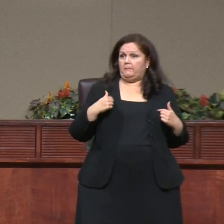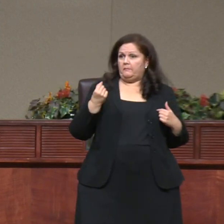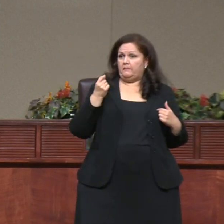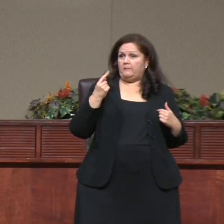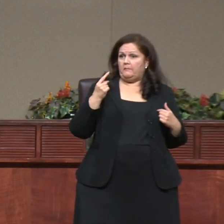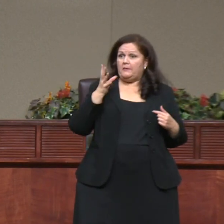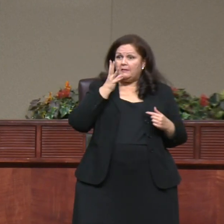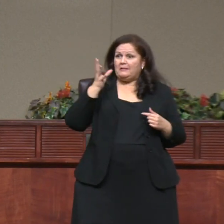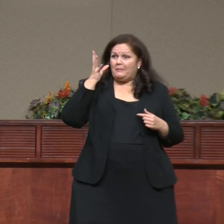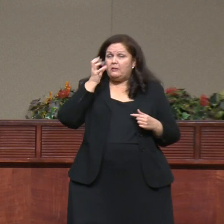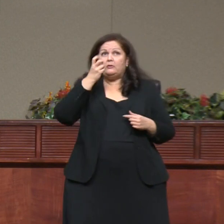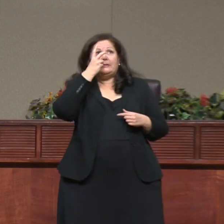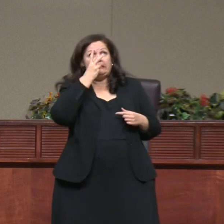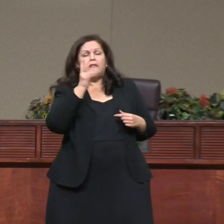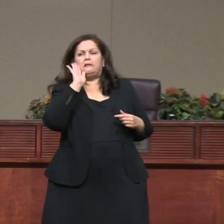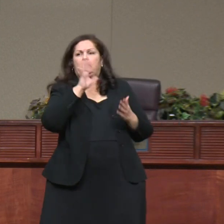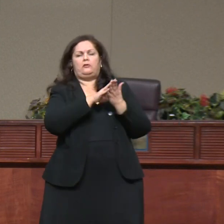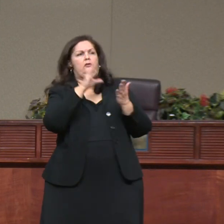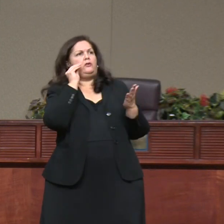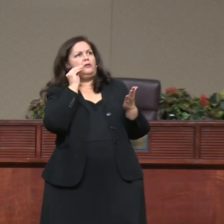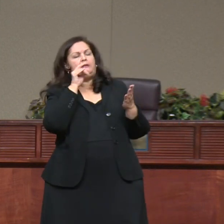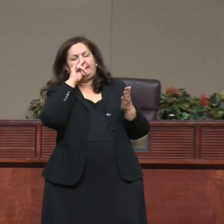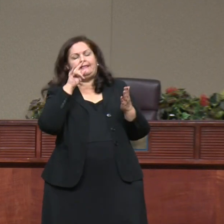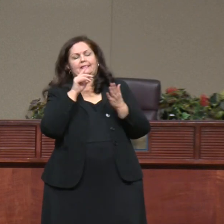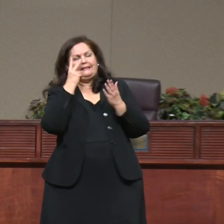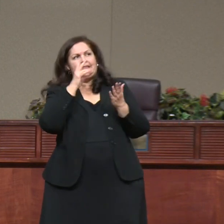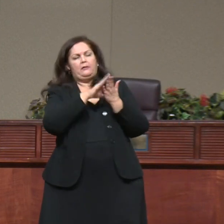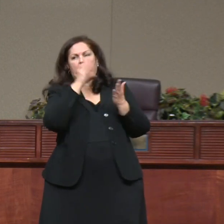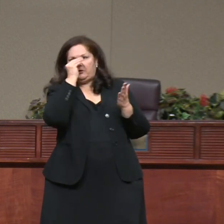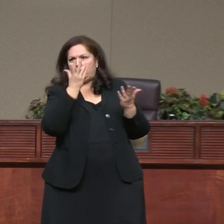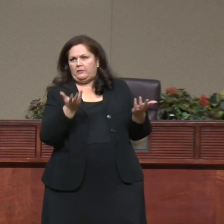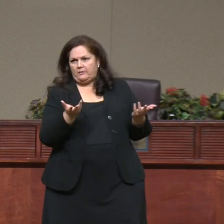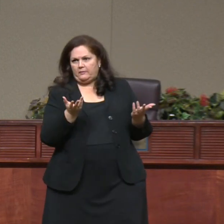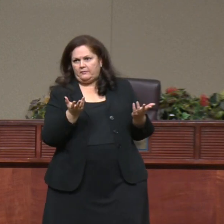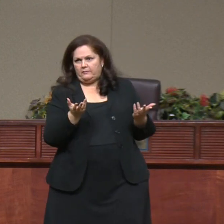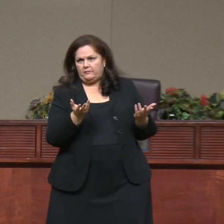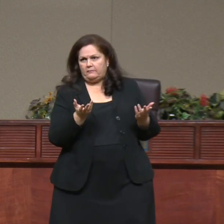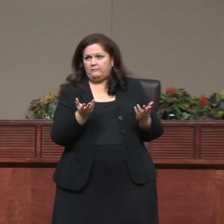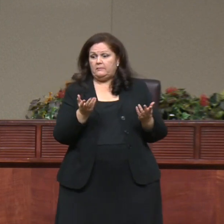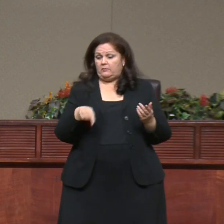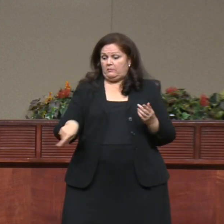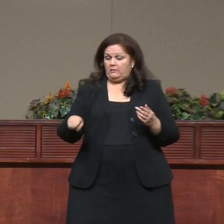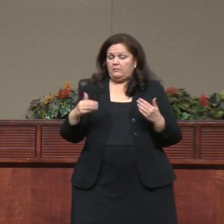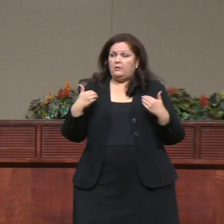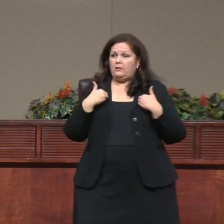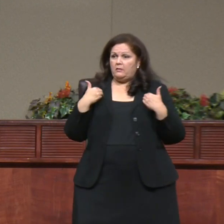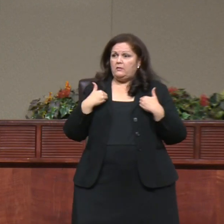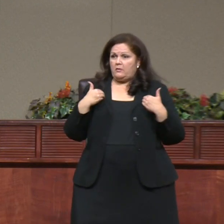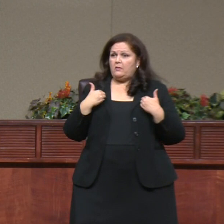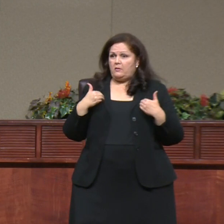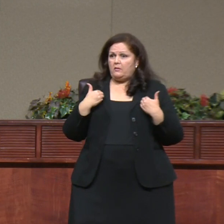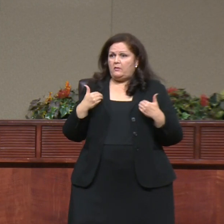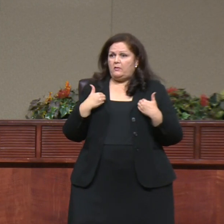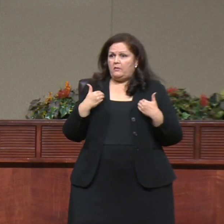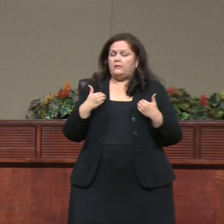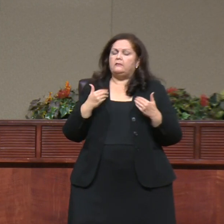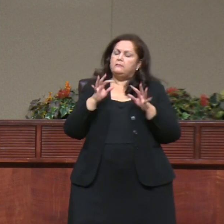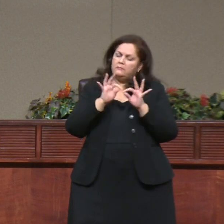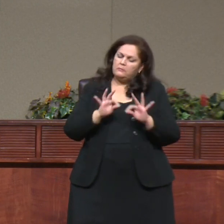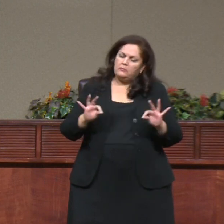they learn by imitating. And it will be important, and even for those who are younger, for parents